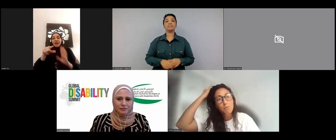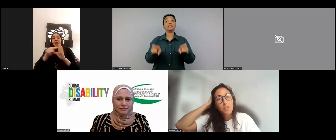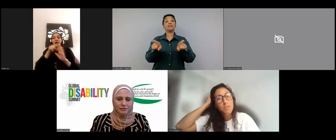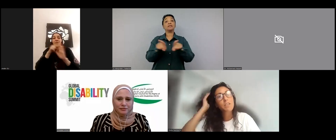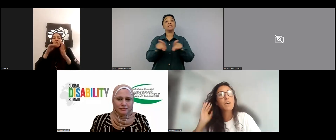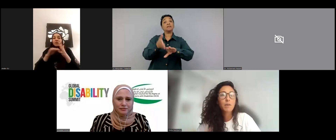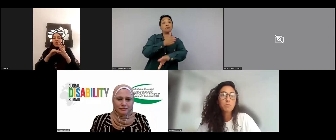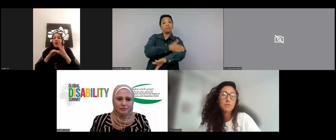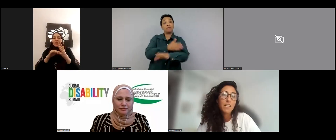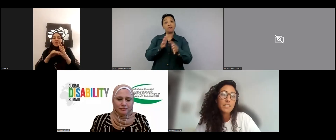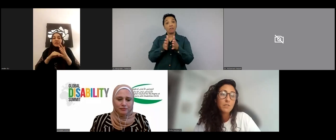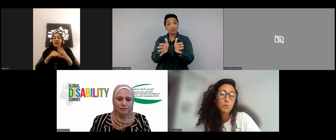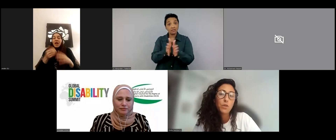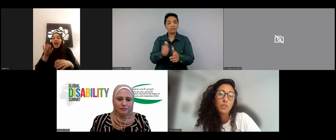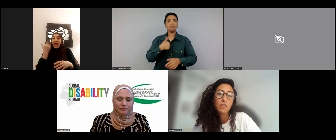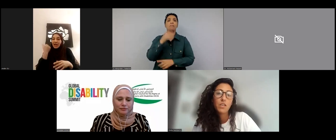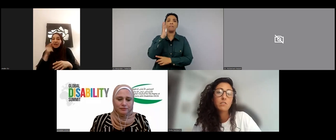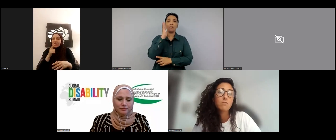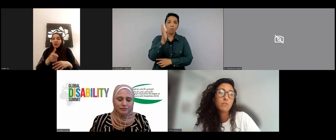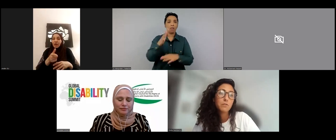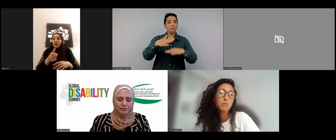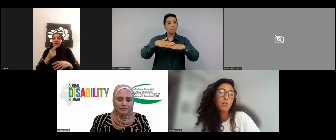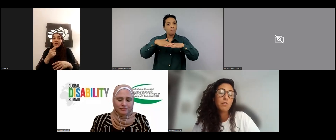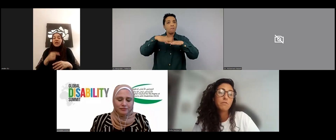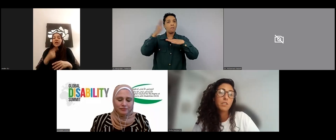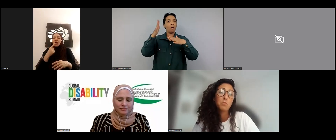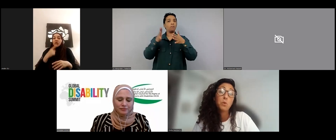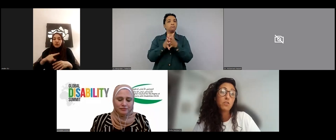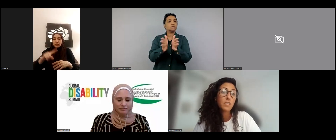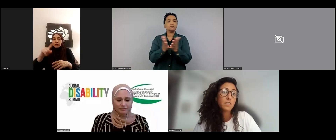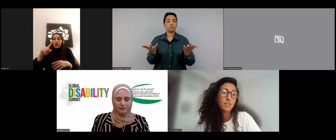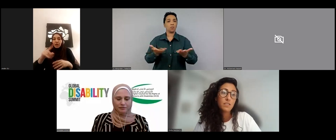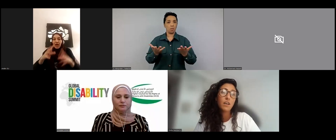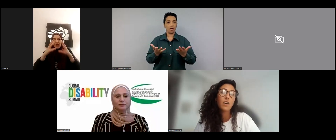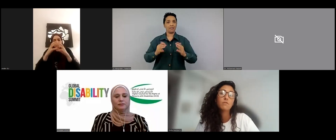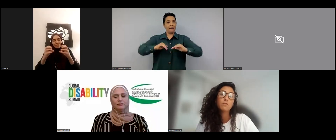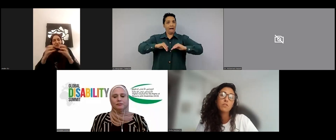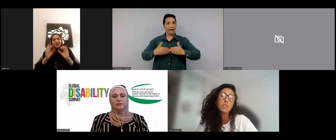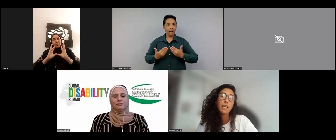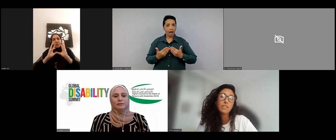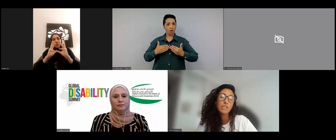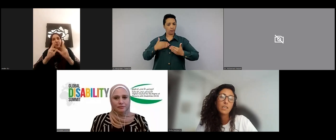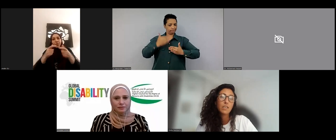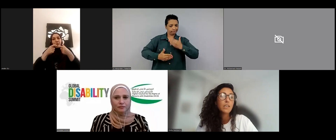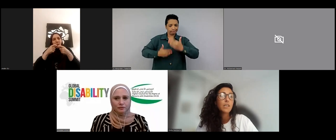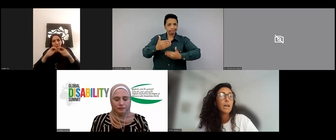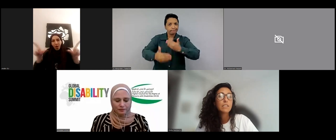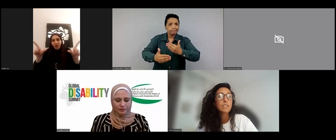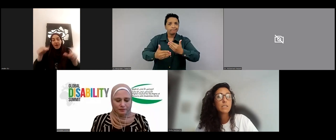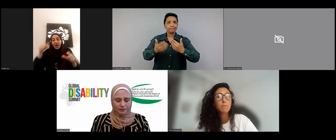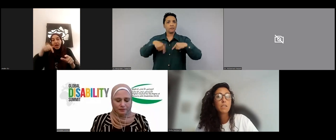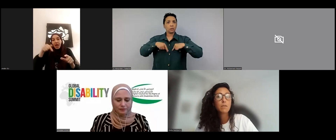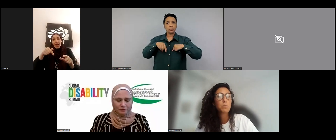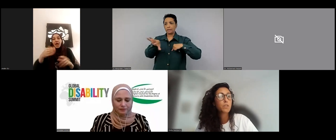I will provide you with an overview of the process for selecting